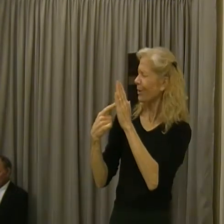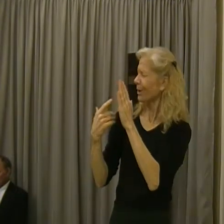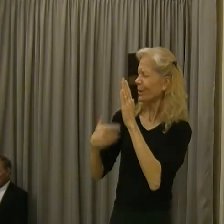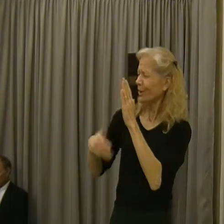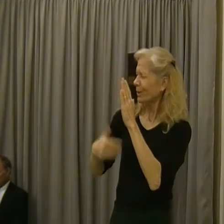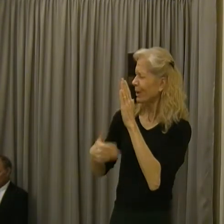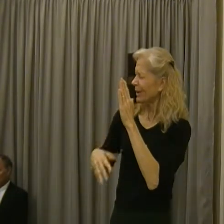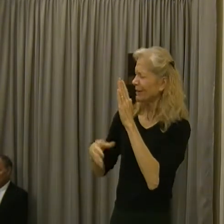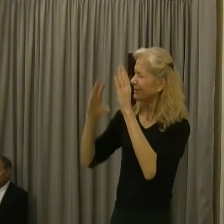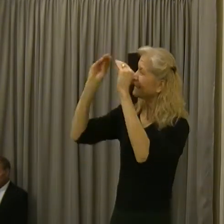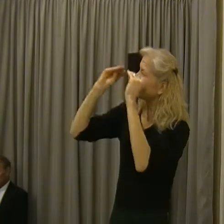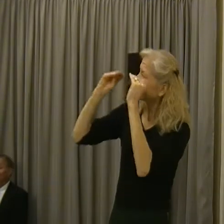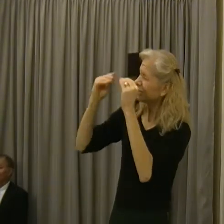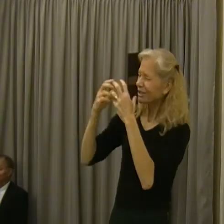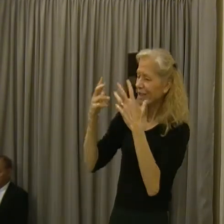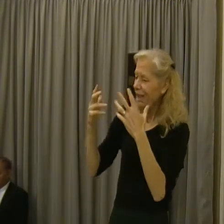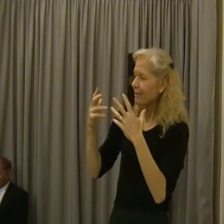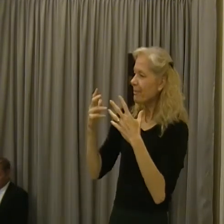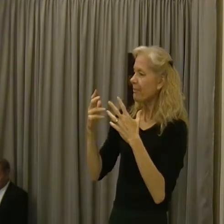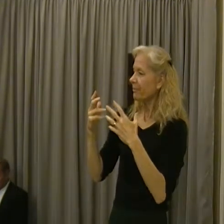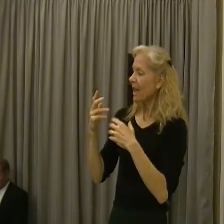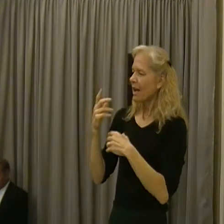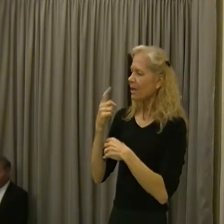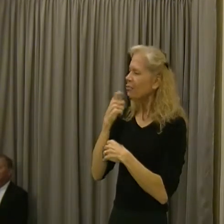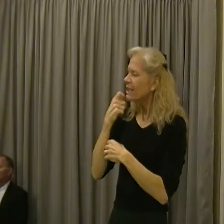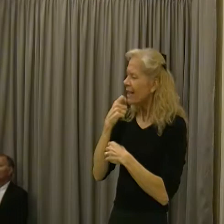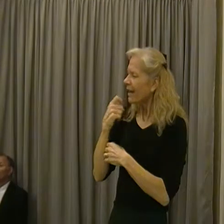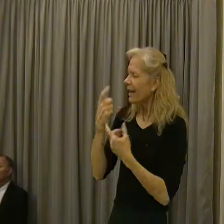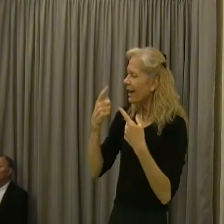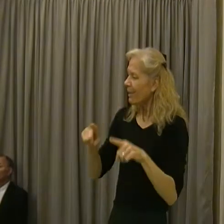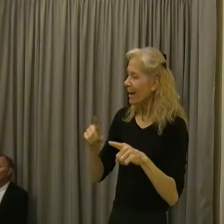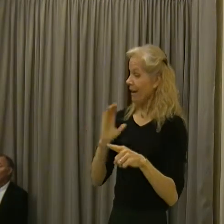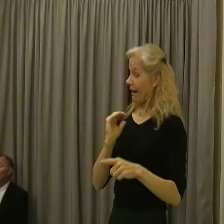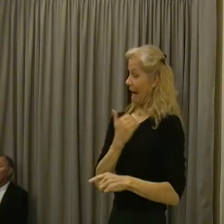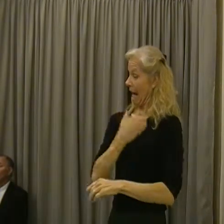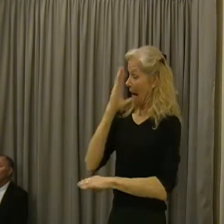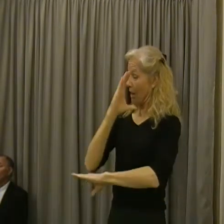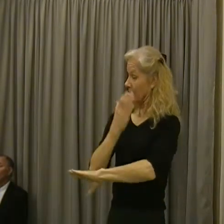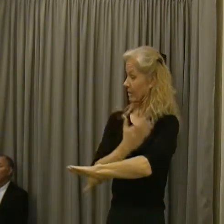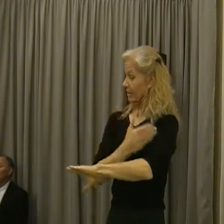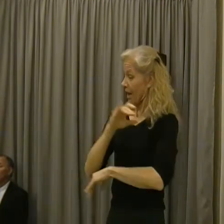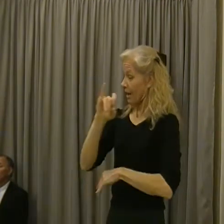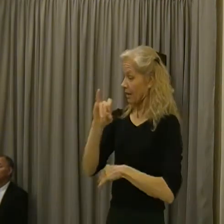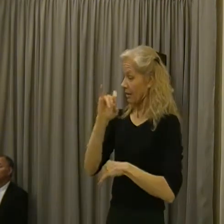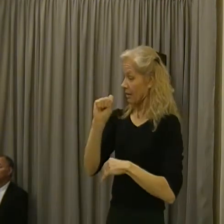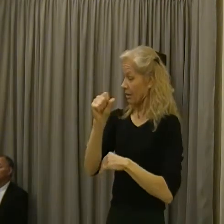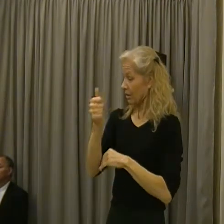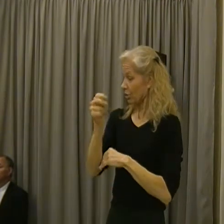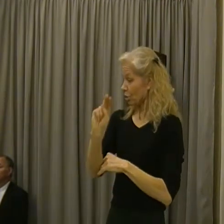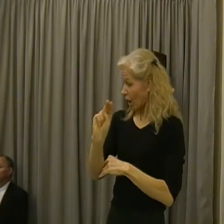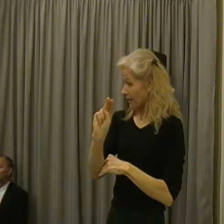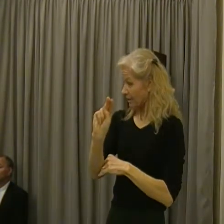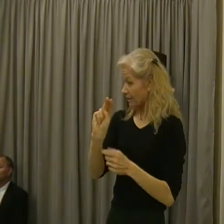with our son Jason of recent, and it's just such a blessing to my heart. Amen. To know that the Lord is working in his